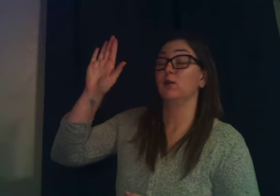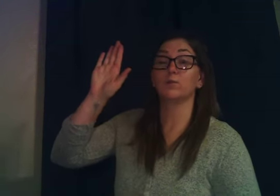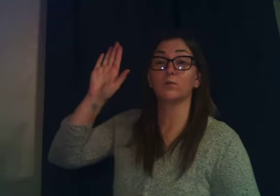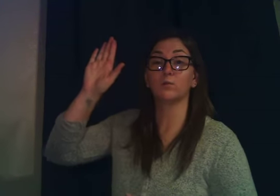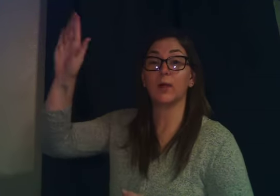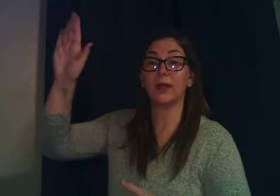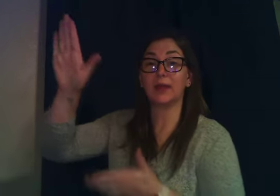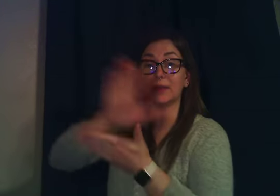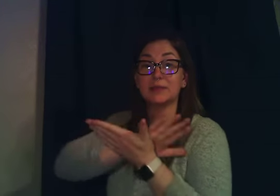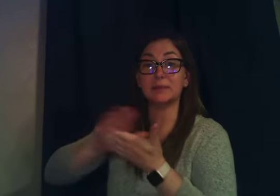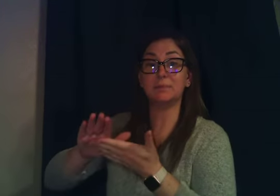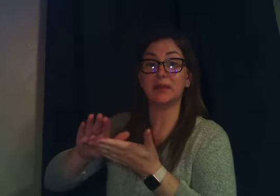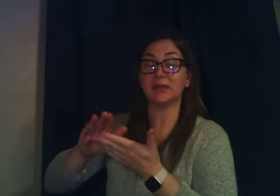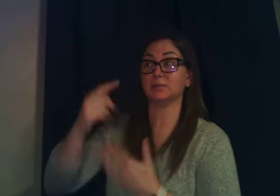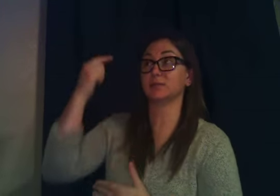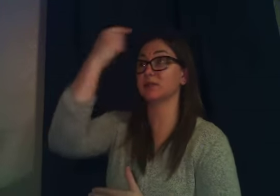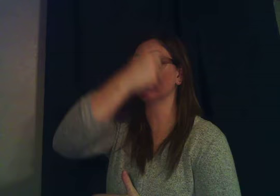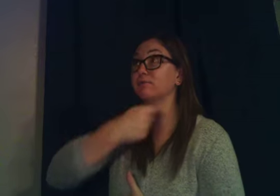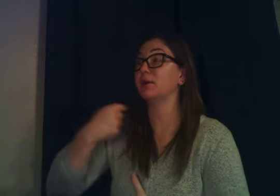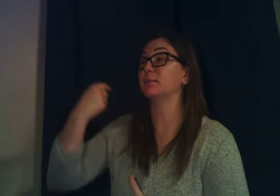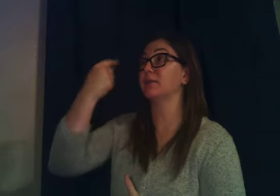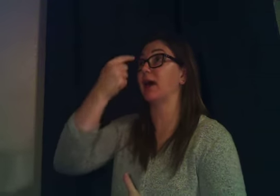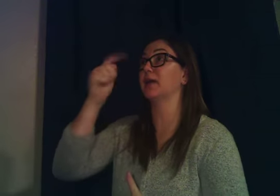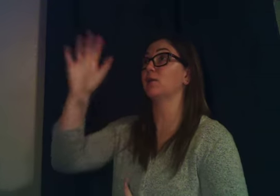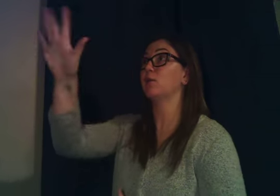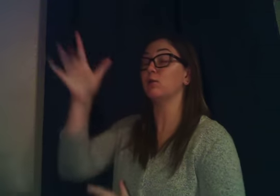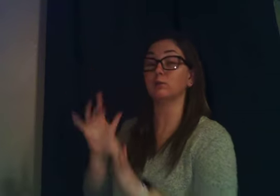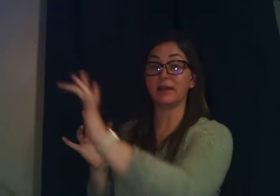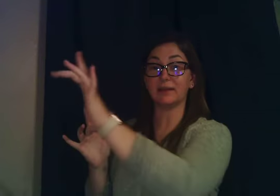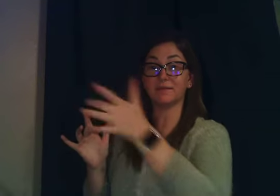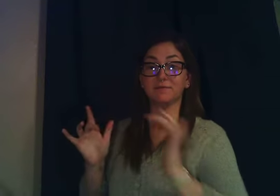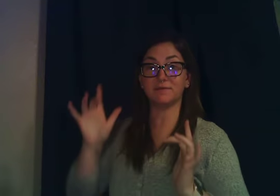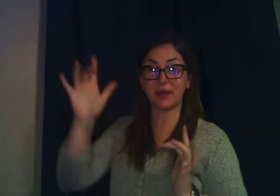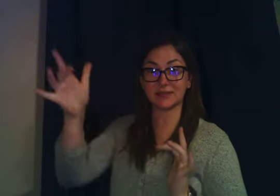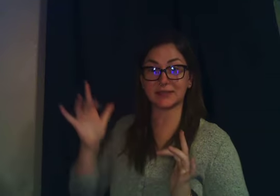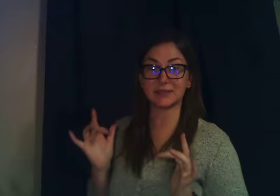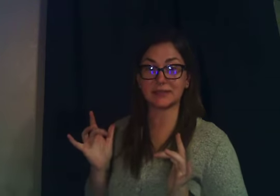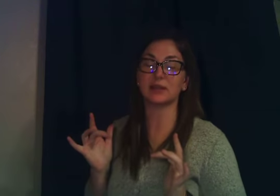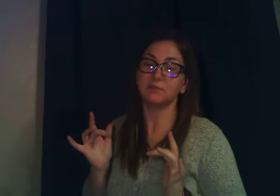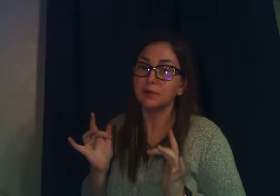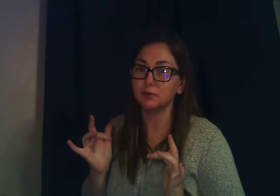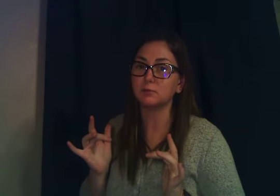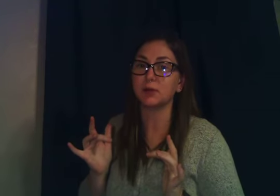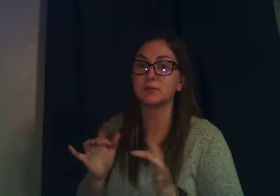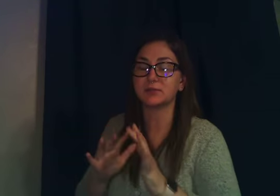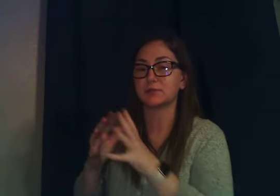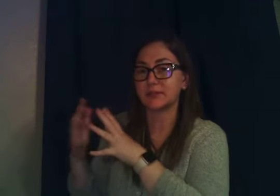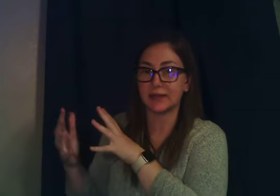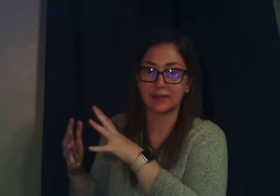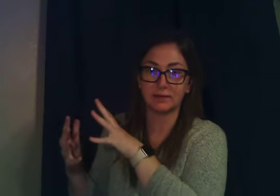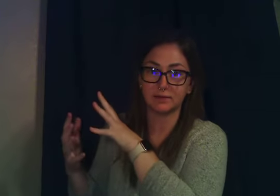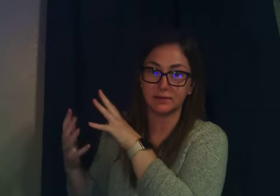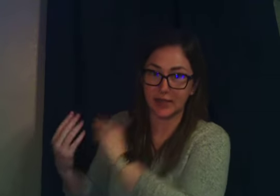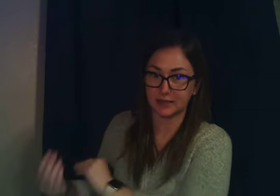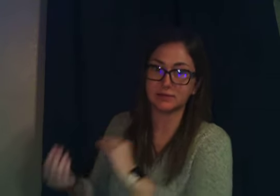So radiant beams from thy holy face. It's going to feel a little weird because we're signing the end